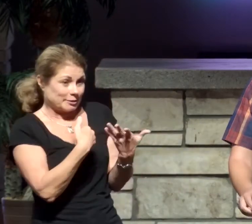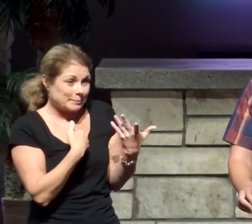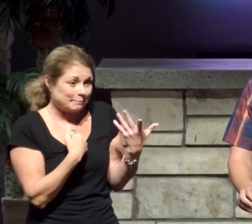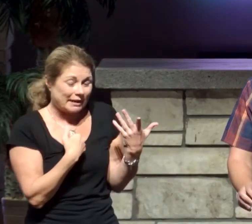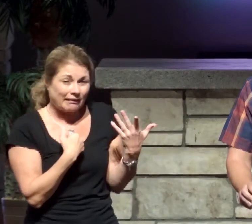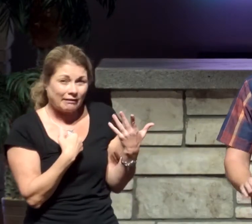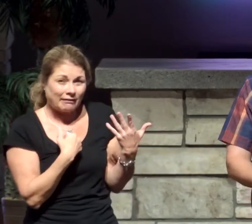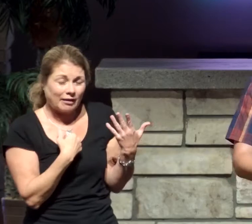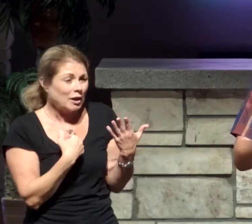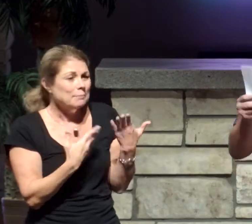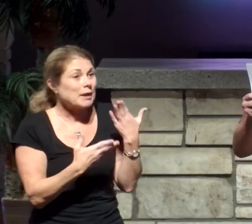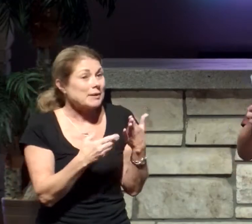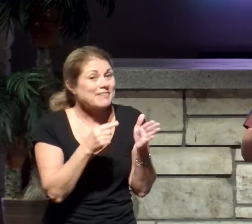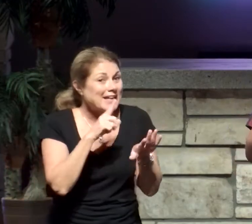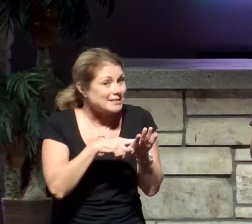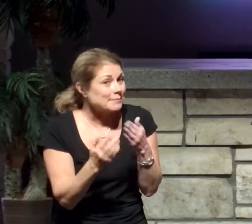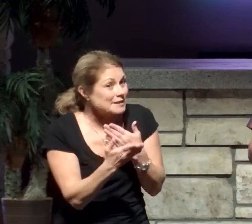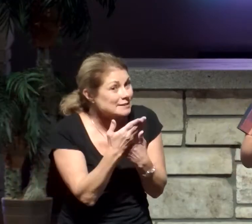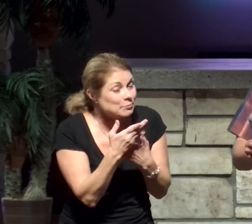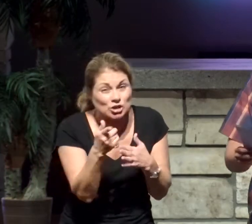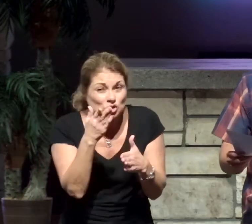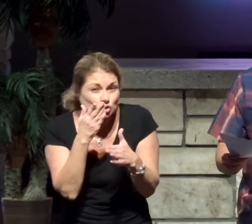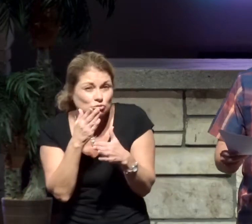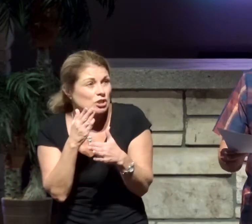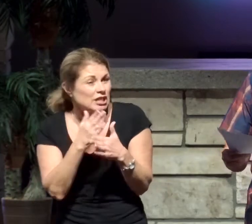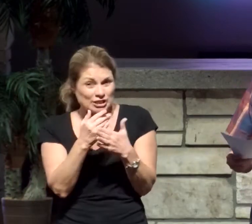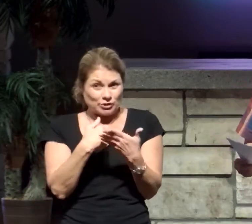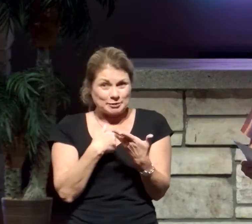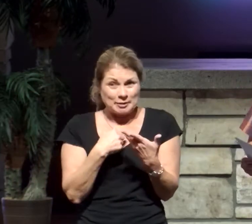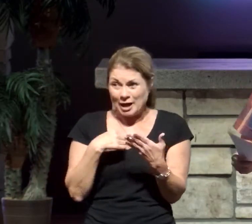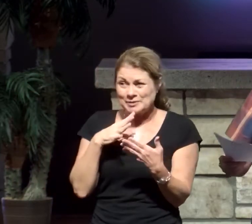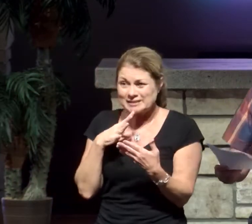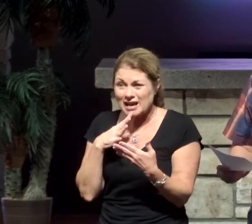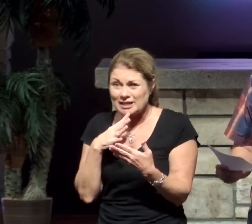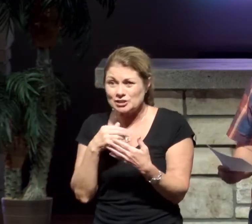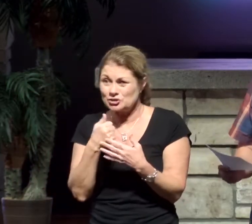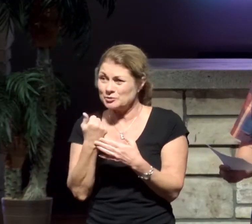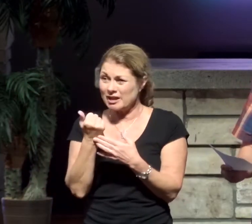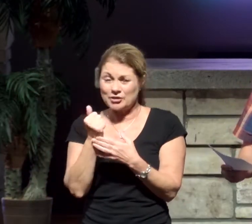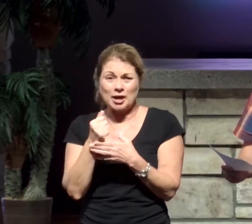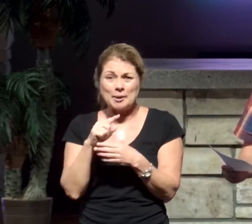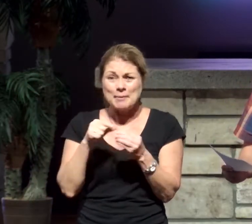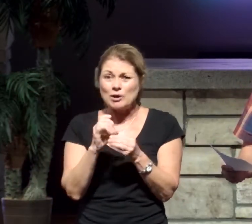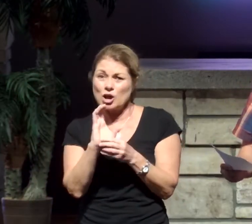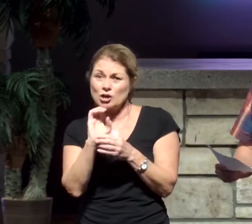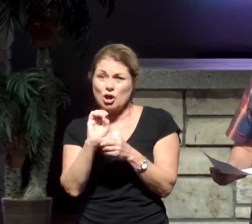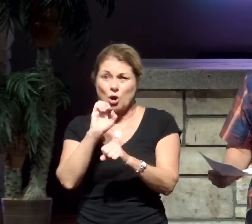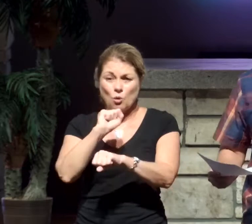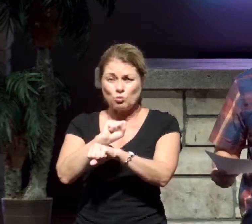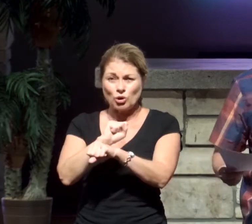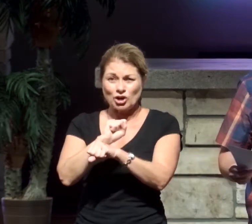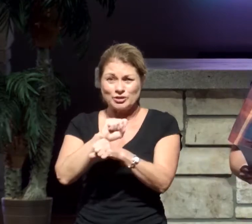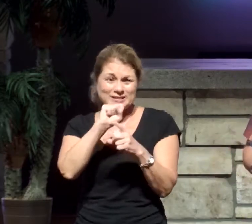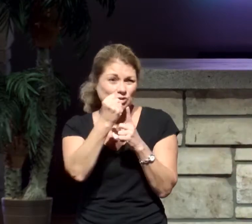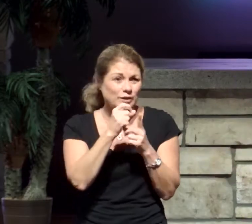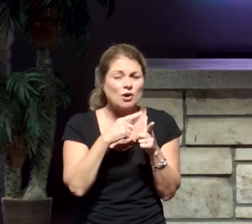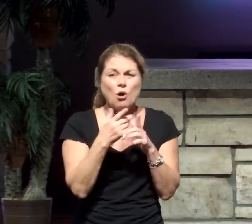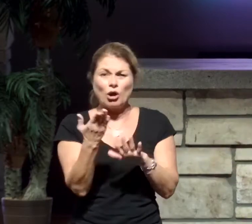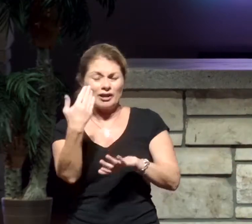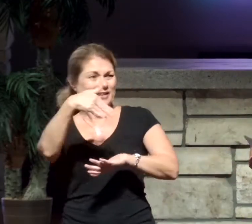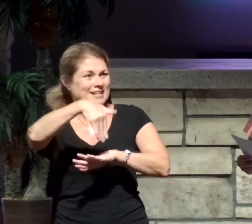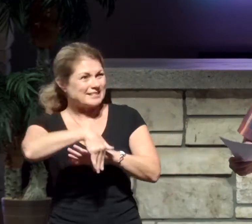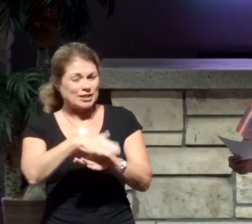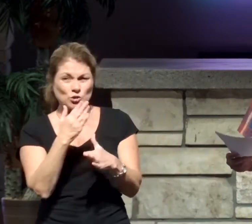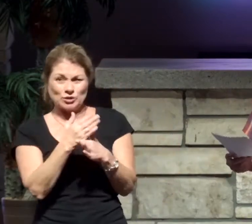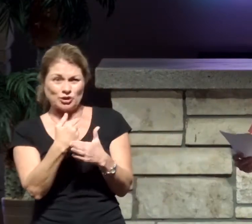What about that time, for example, this morning when you interrupted me? Well, I was talking about a coworker situation. Or how about last night when you interrupted